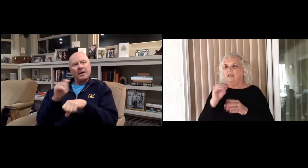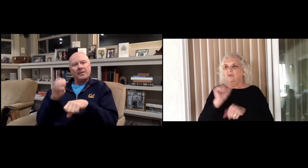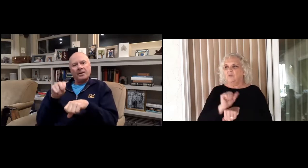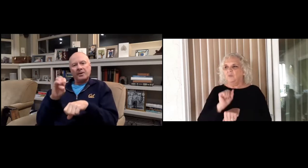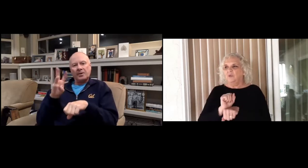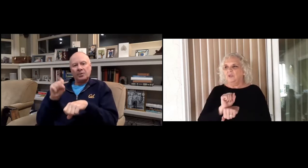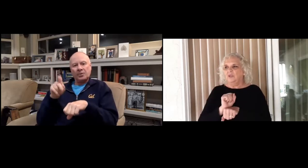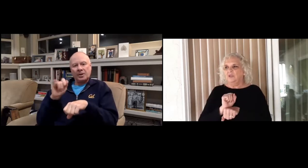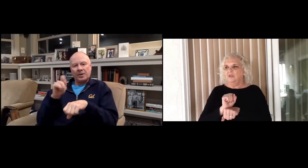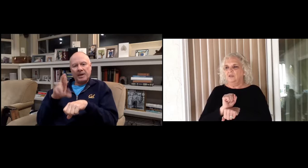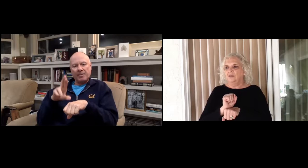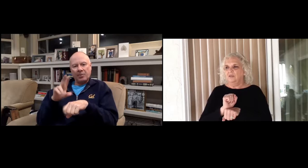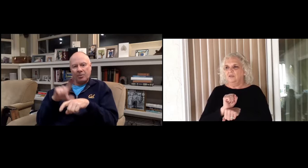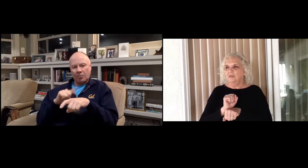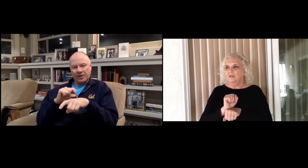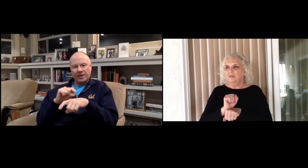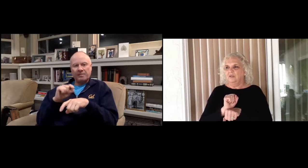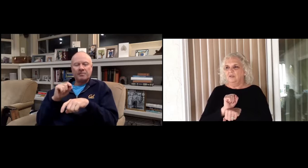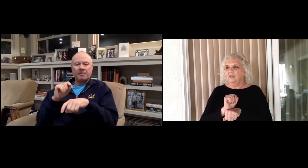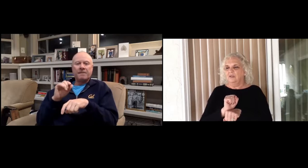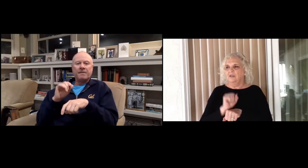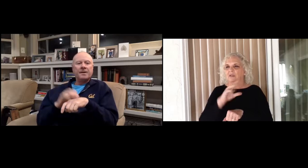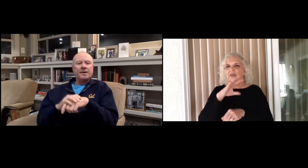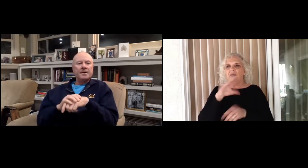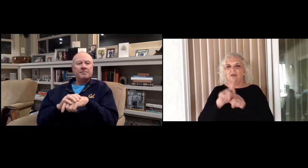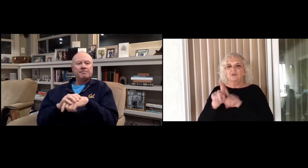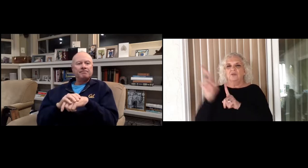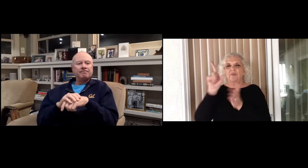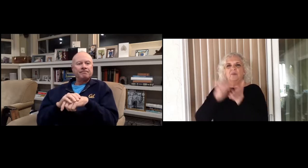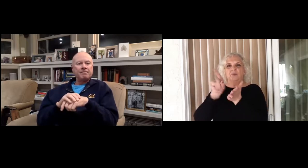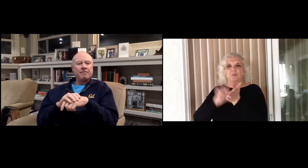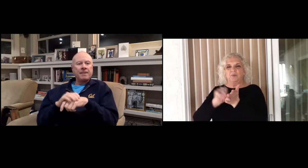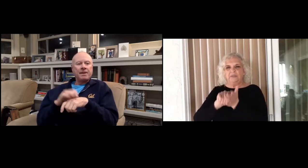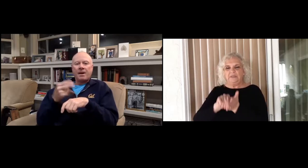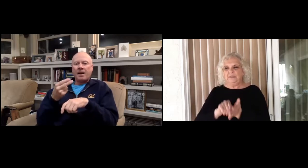working at the newspaper printing,